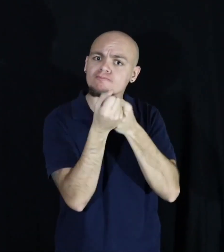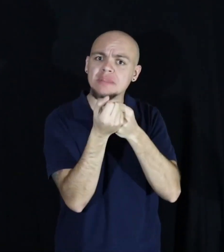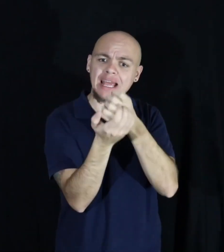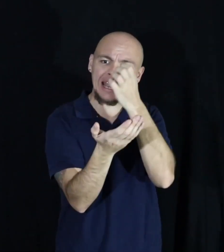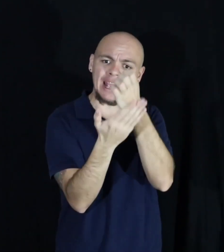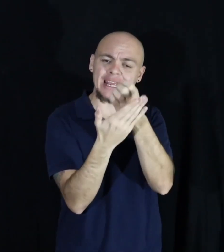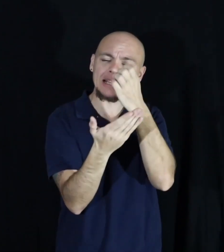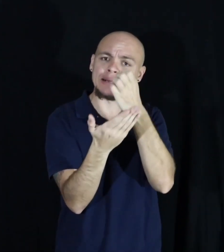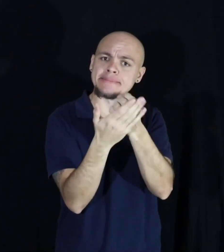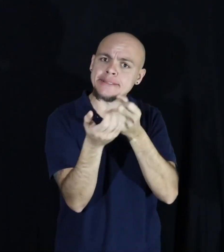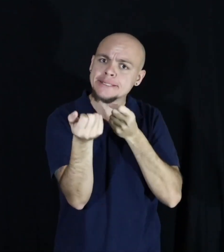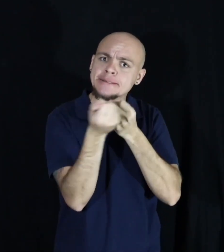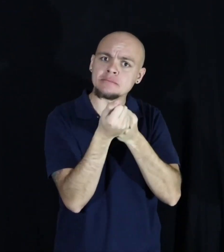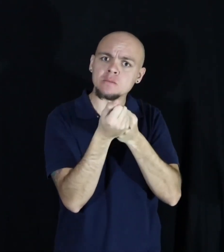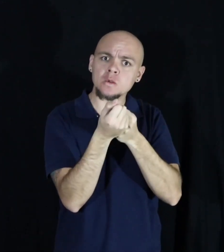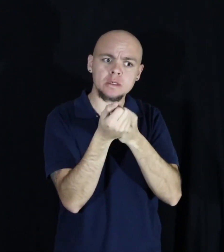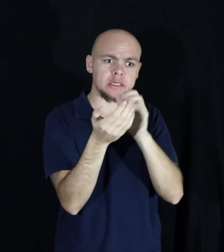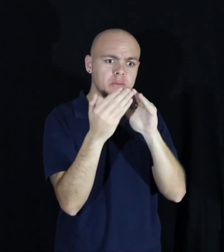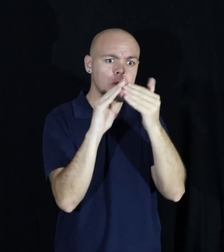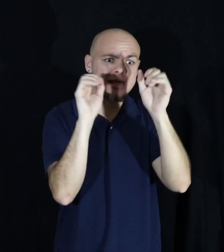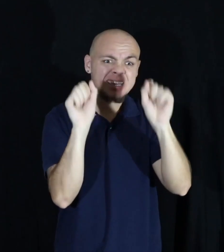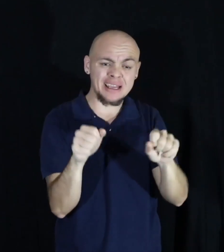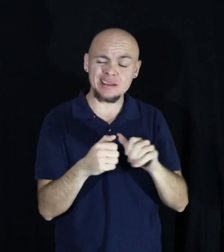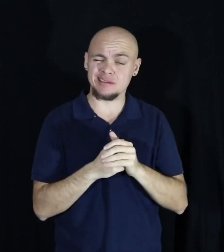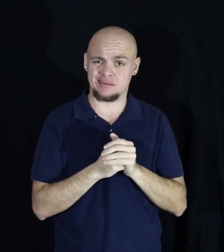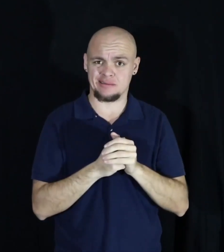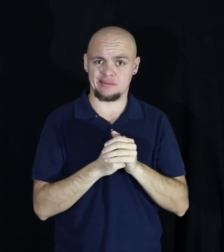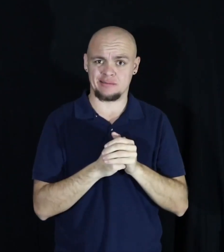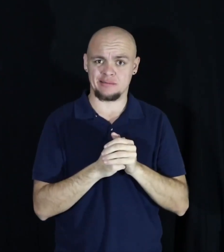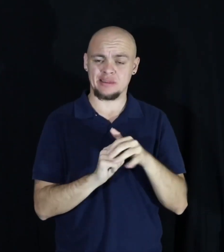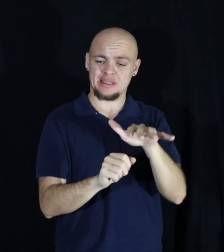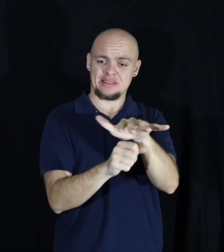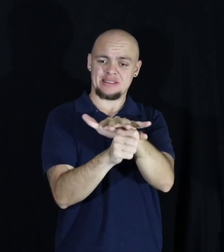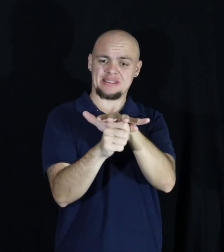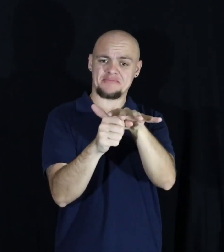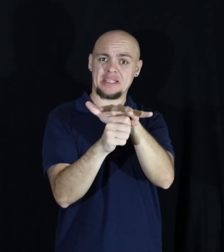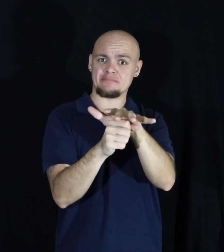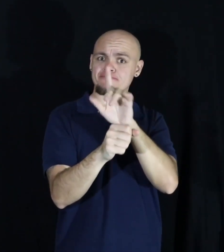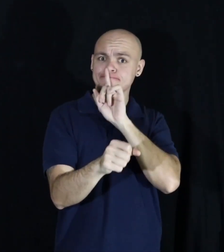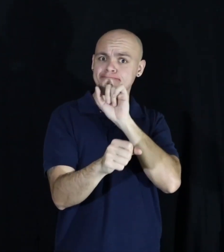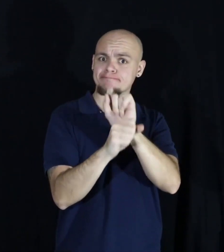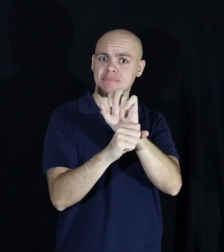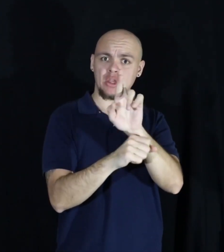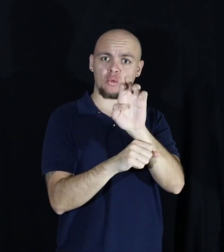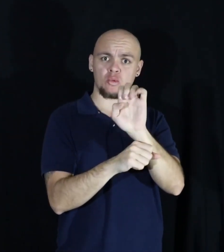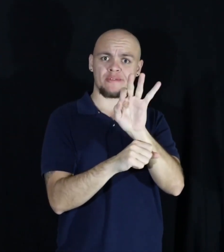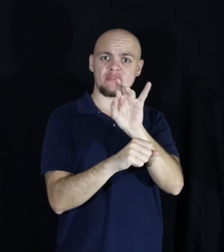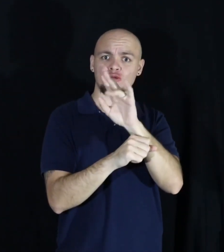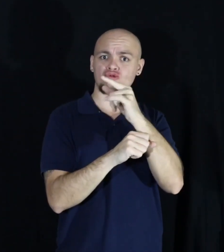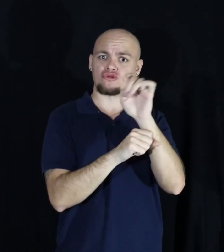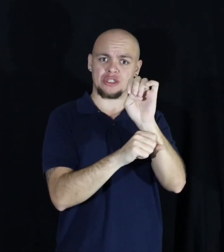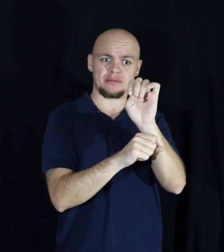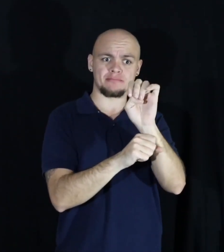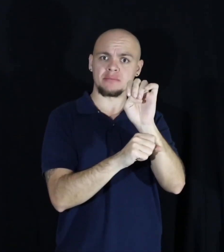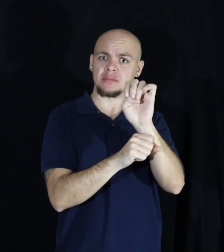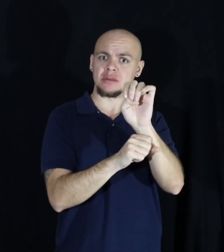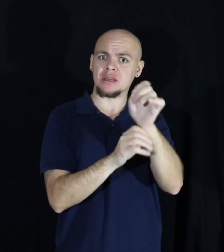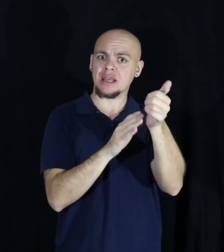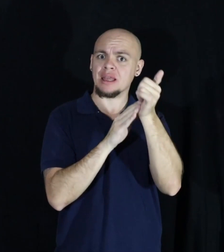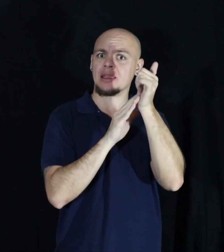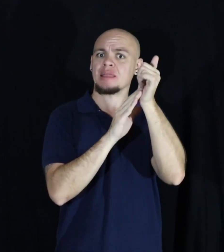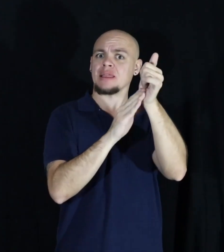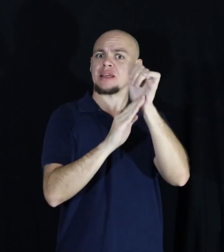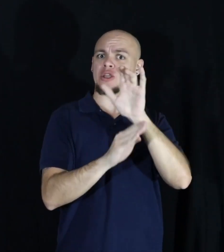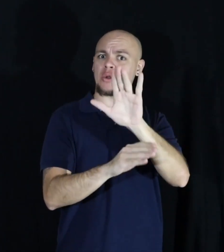economically. By creating a space for actual refugees to lead you in the